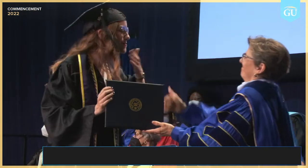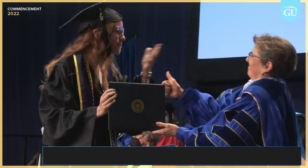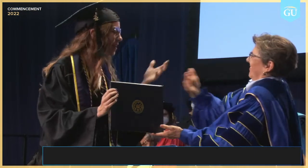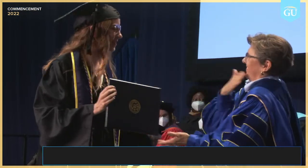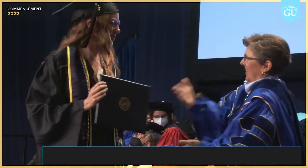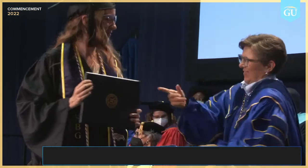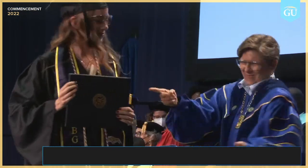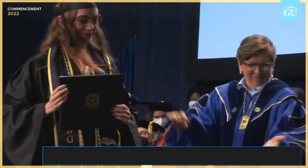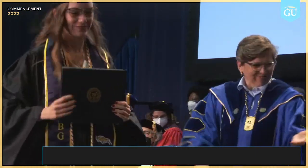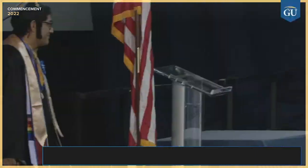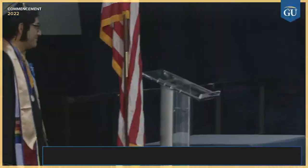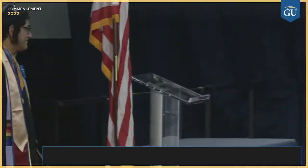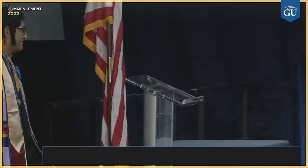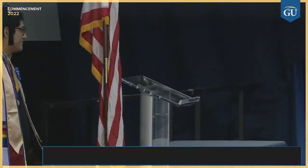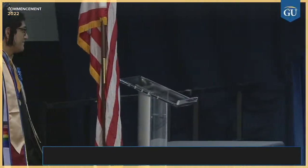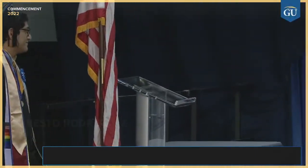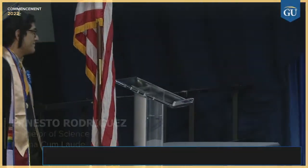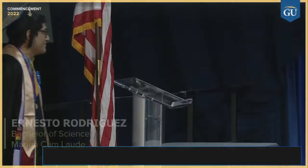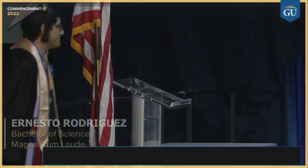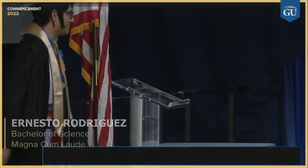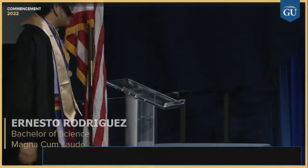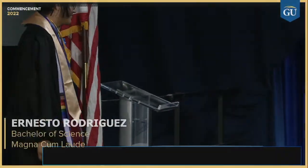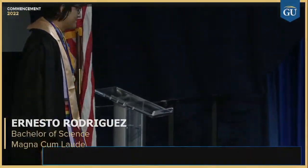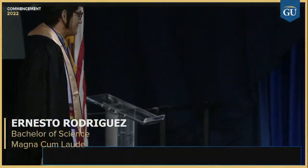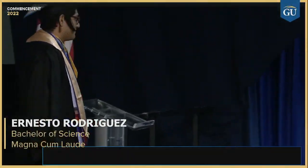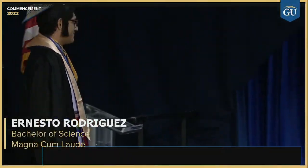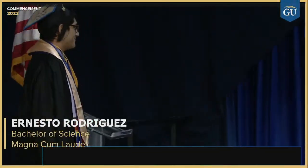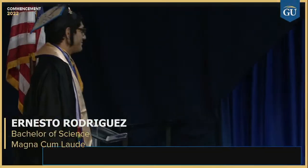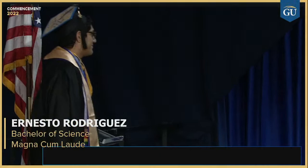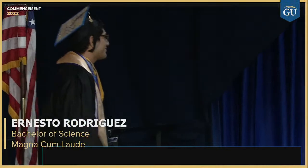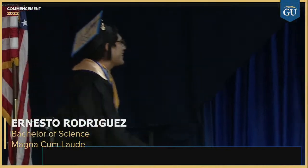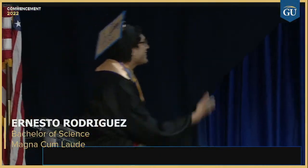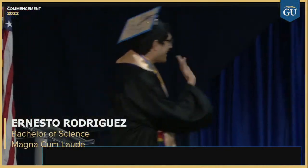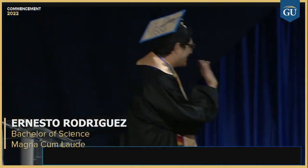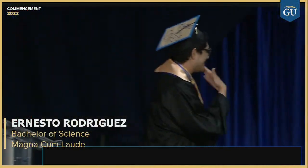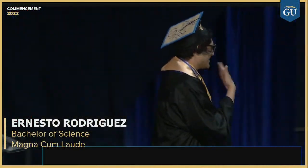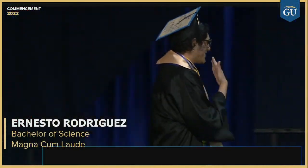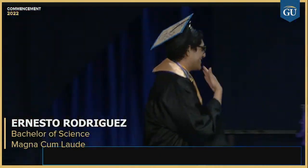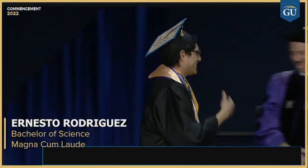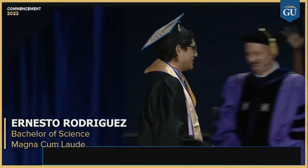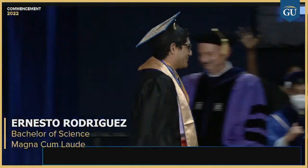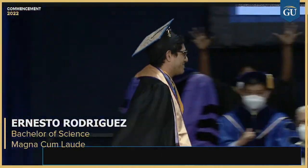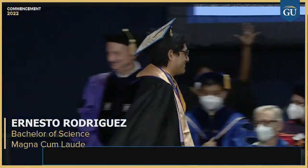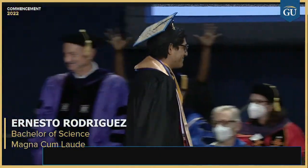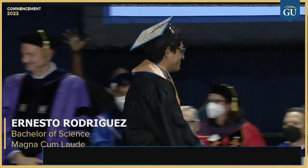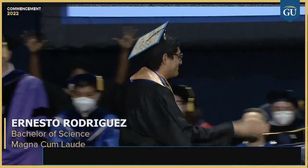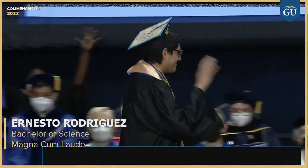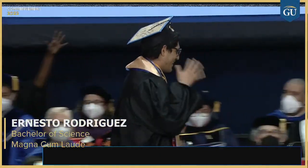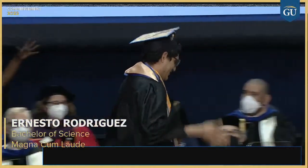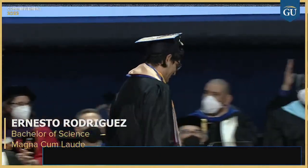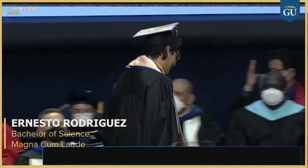Ernesto Rodriguez, Bachelor of Science, magna cum laude.